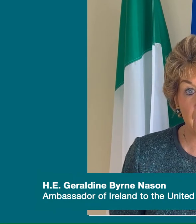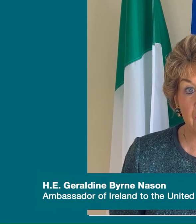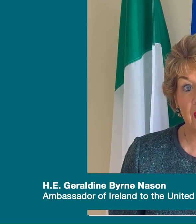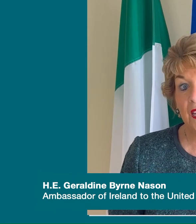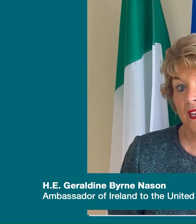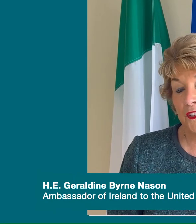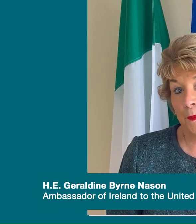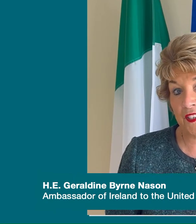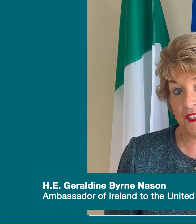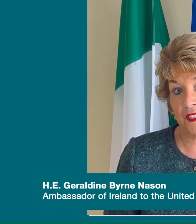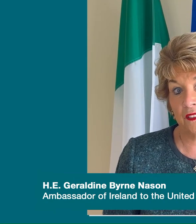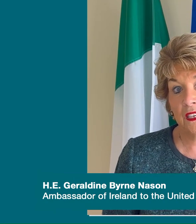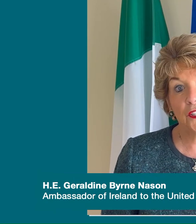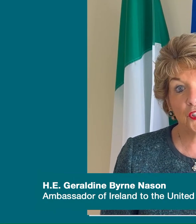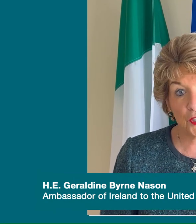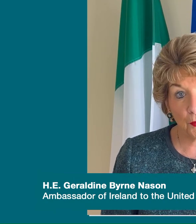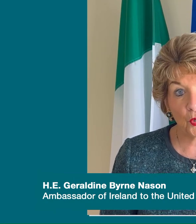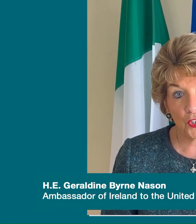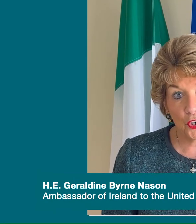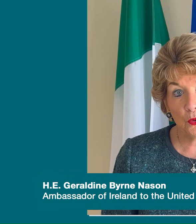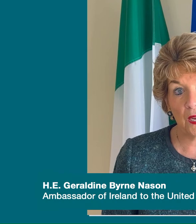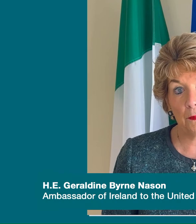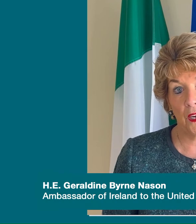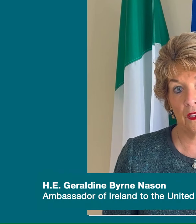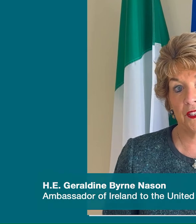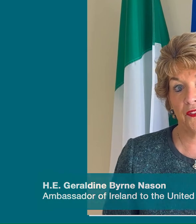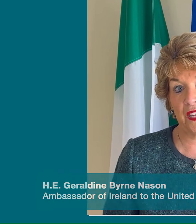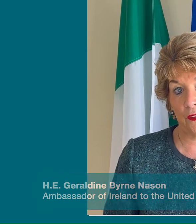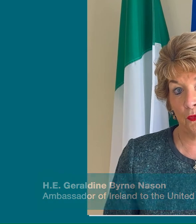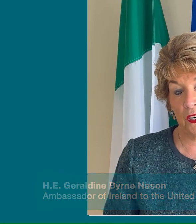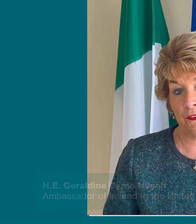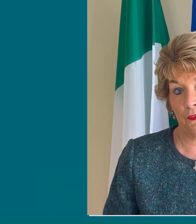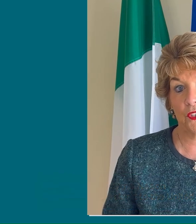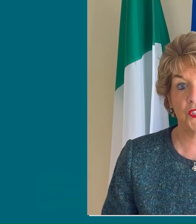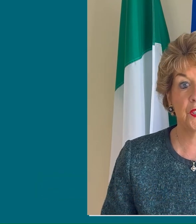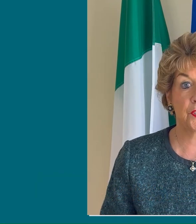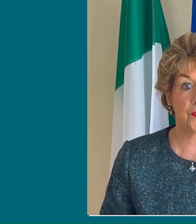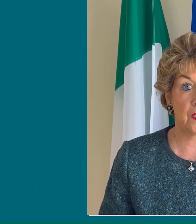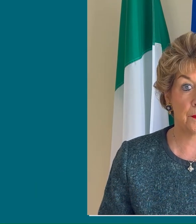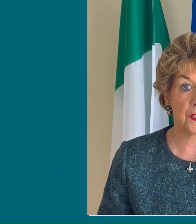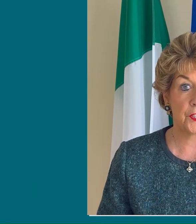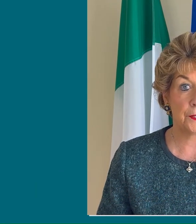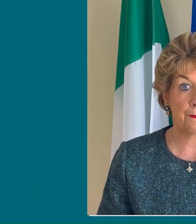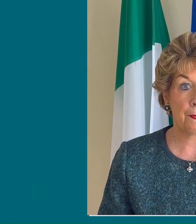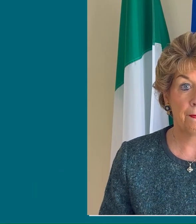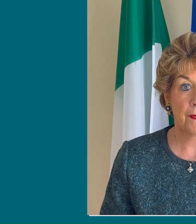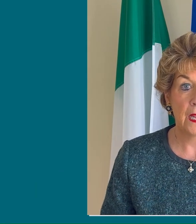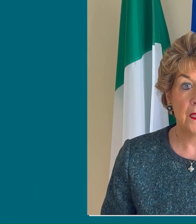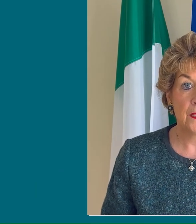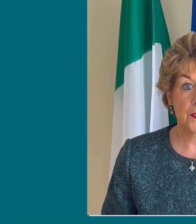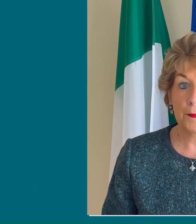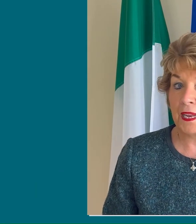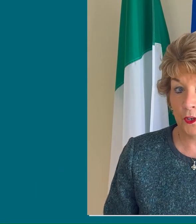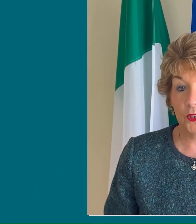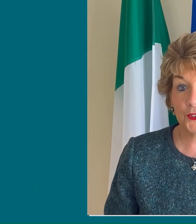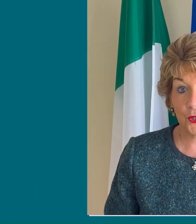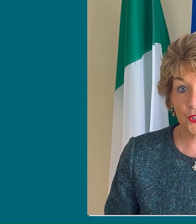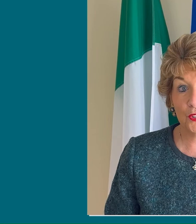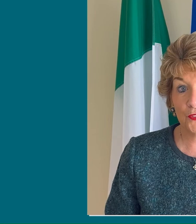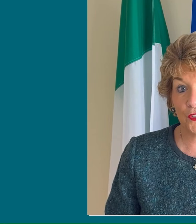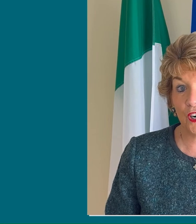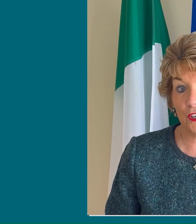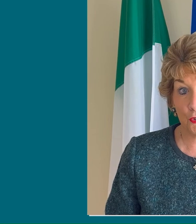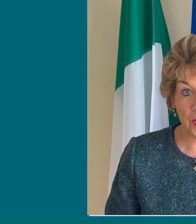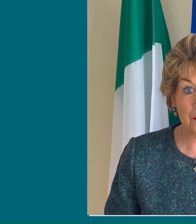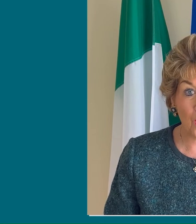of health and medicine to support new models of health workforce development. The plan also